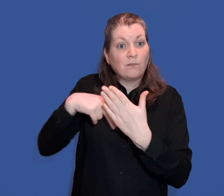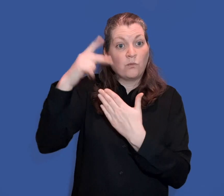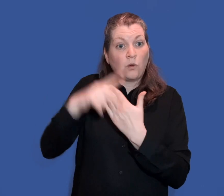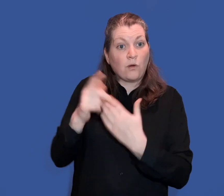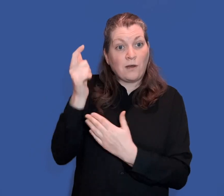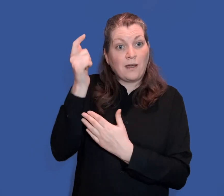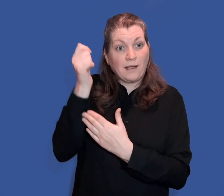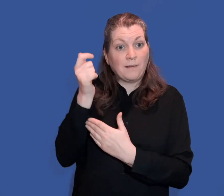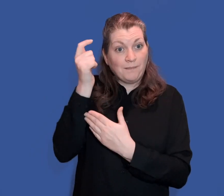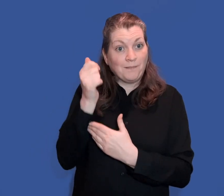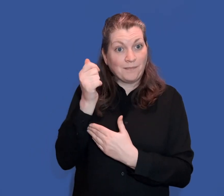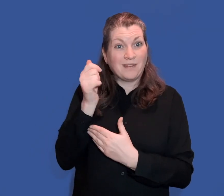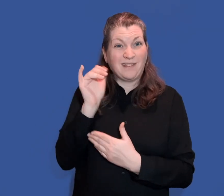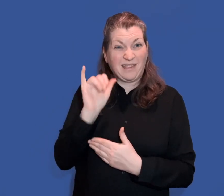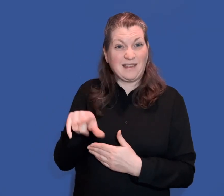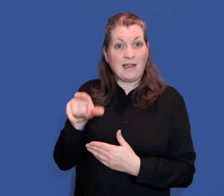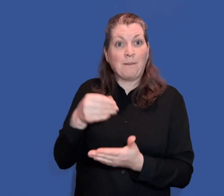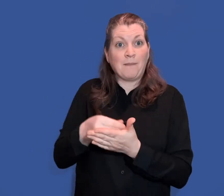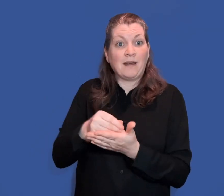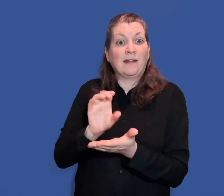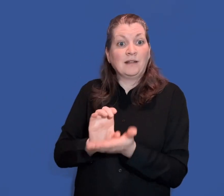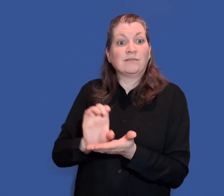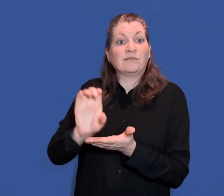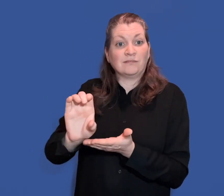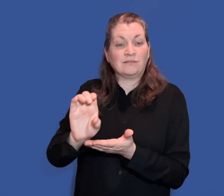is for the Cultural Arts and the Economy Grant Program,